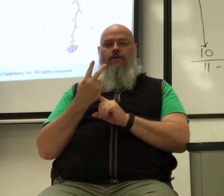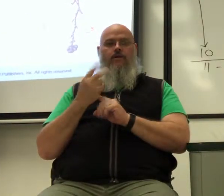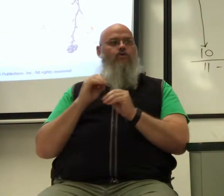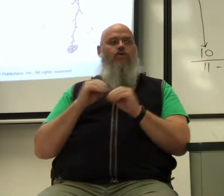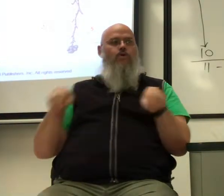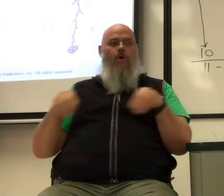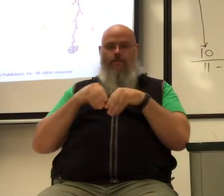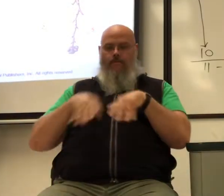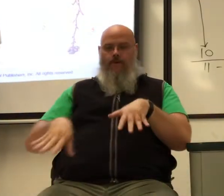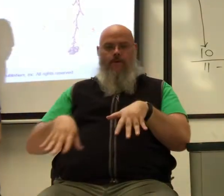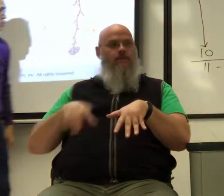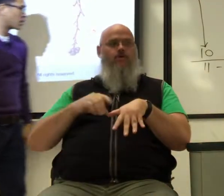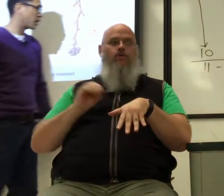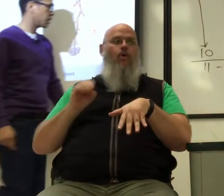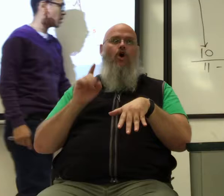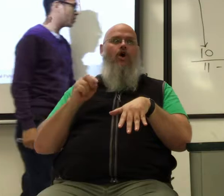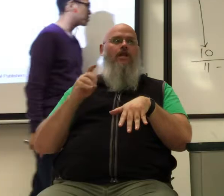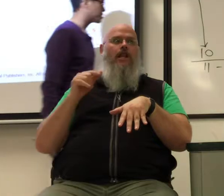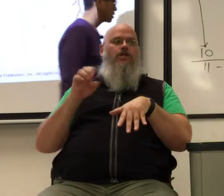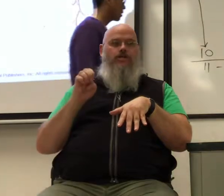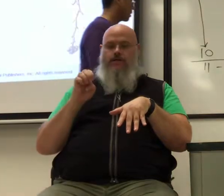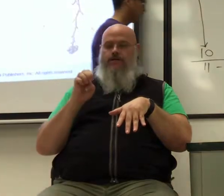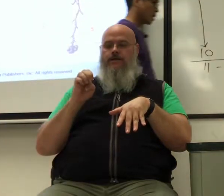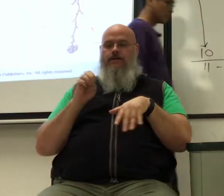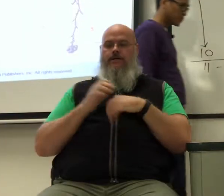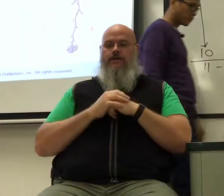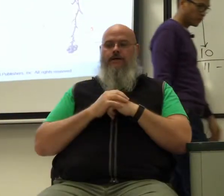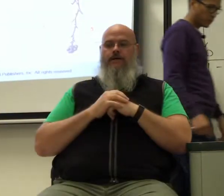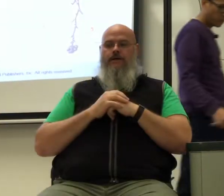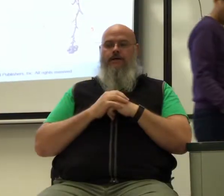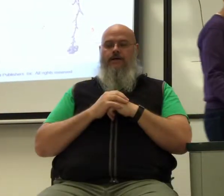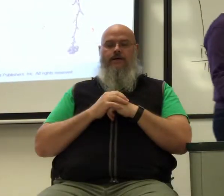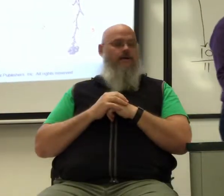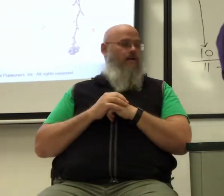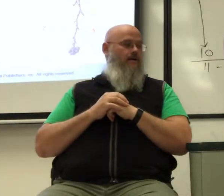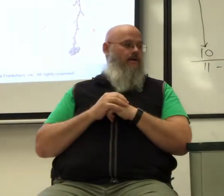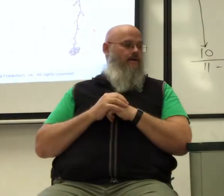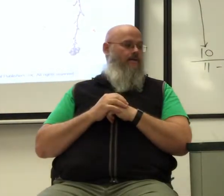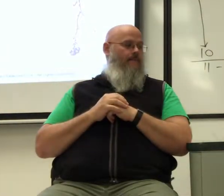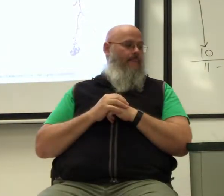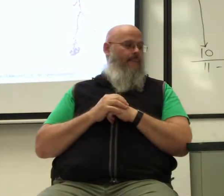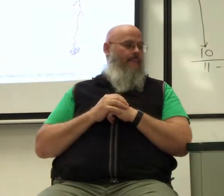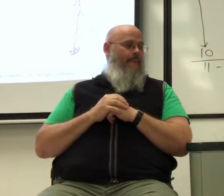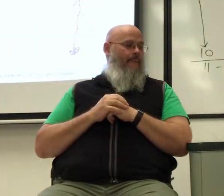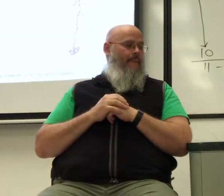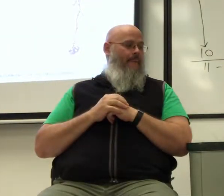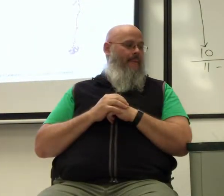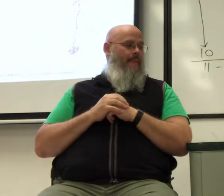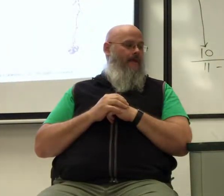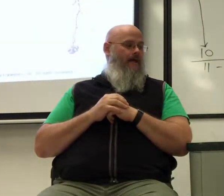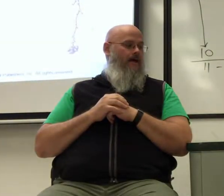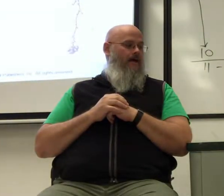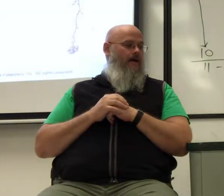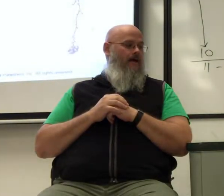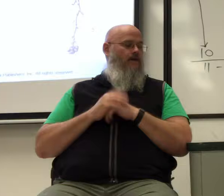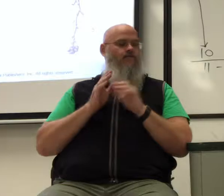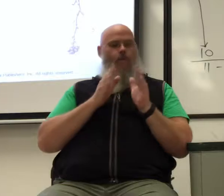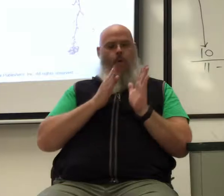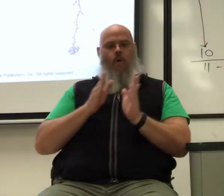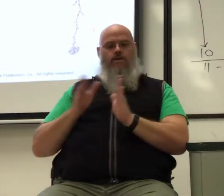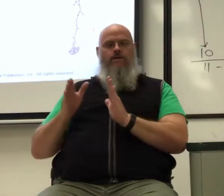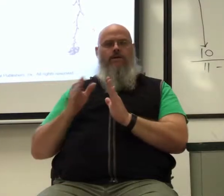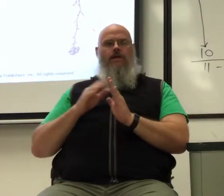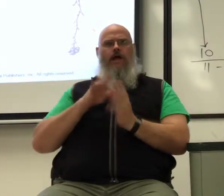cartilage. Okay, that's what I want you to notice. There's a few orders of branching for the bronchioles. It's